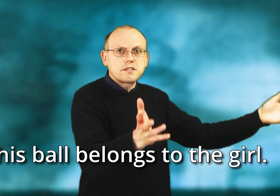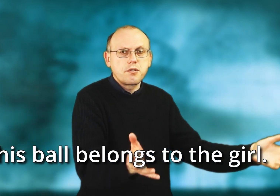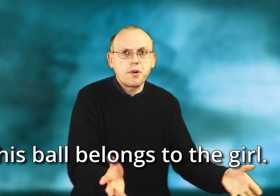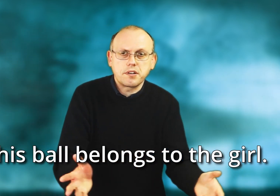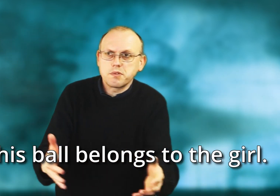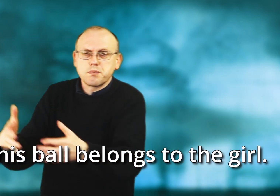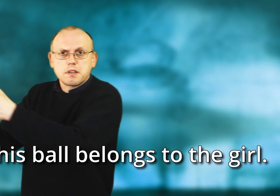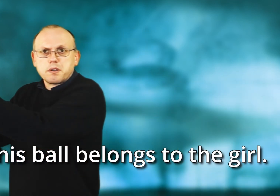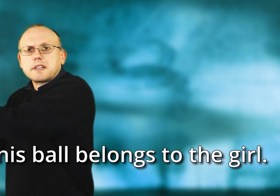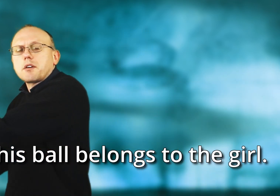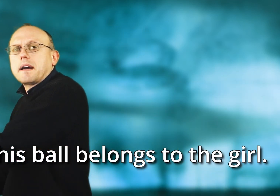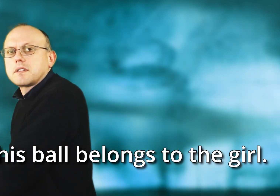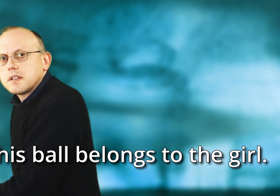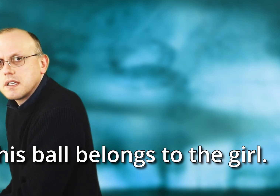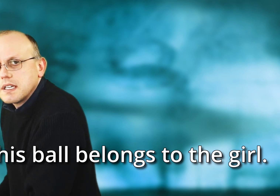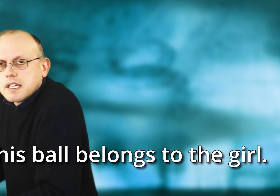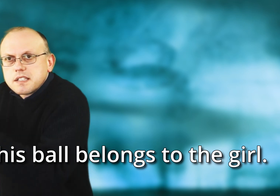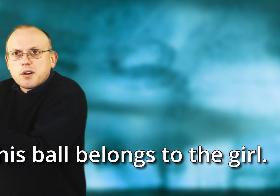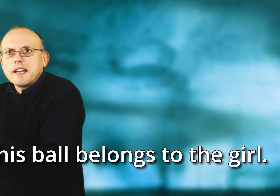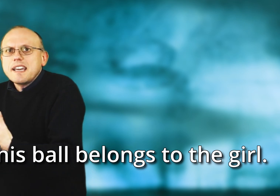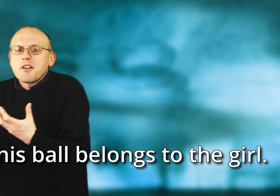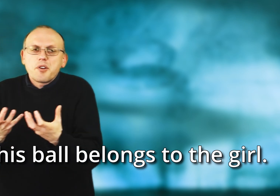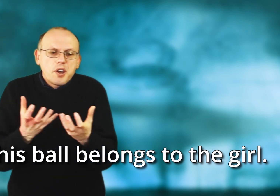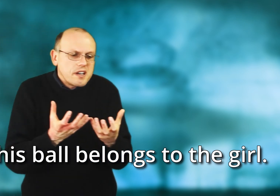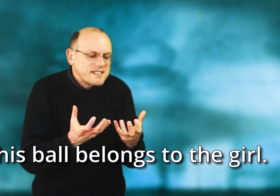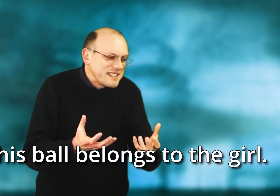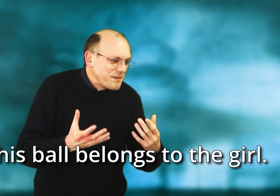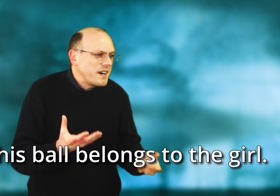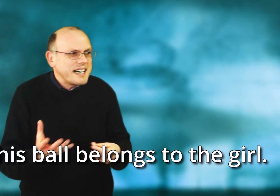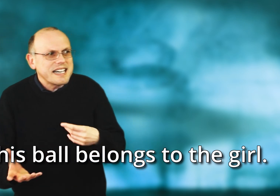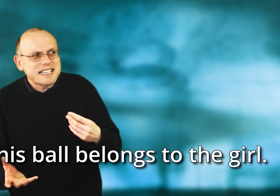world. Which one are we talking about? So here, the girl is not defined, and it's